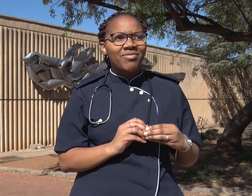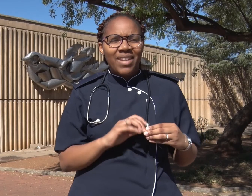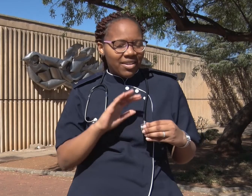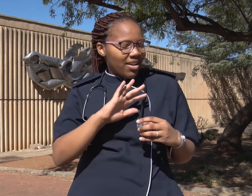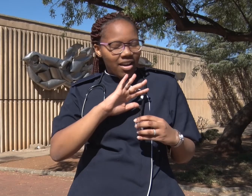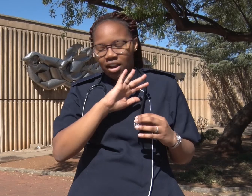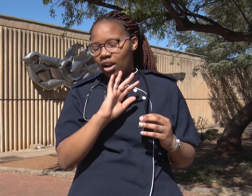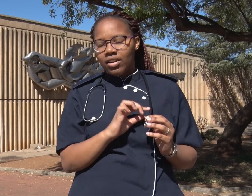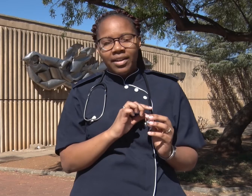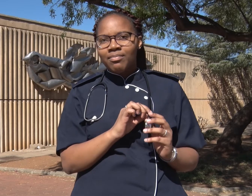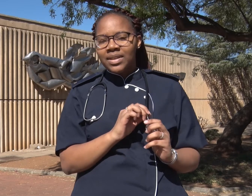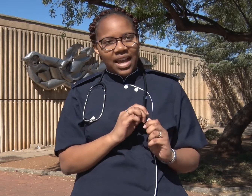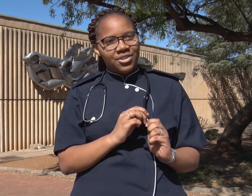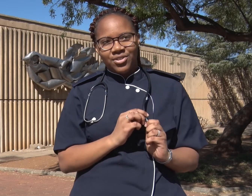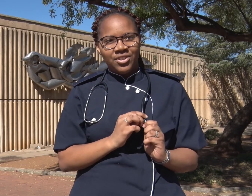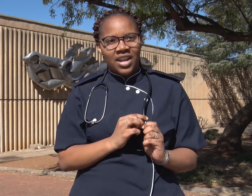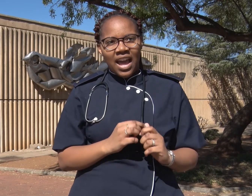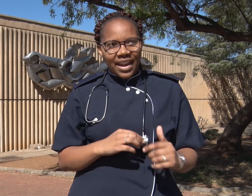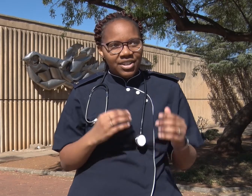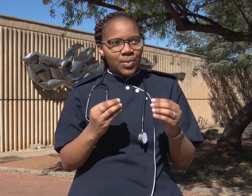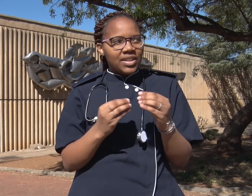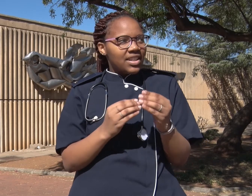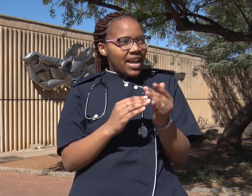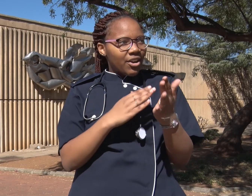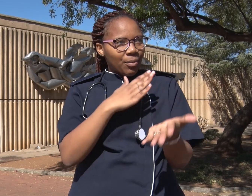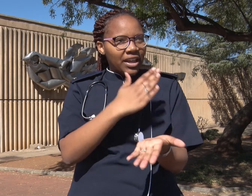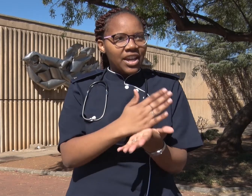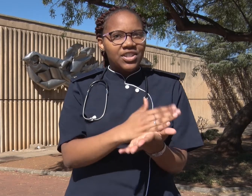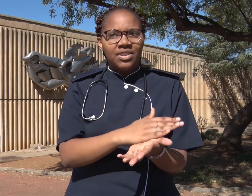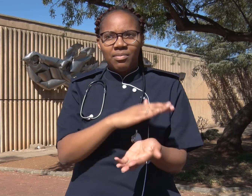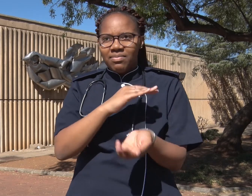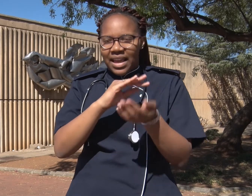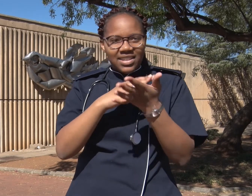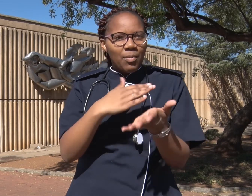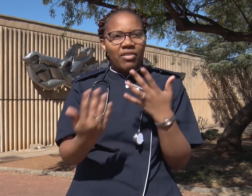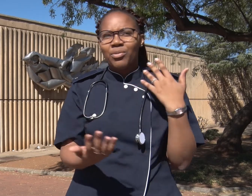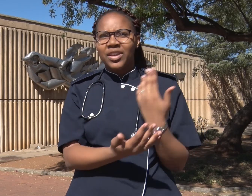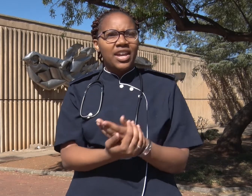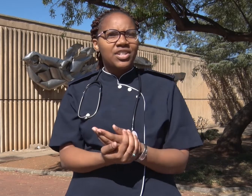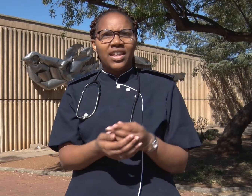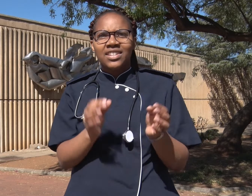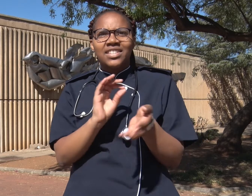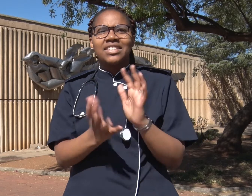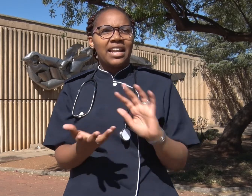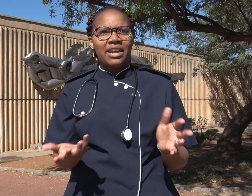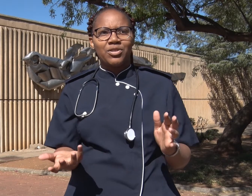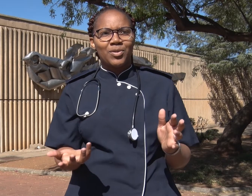like misunderstood, and I just want like a communication, like some way of communication that isn't sign language, because for